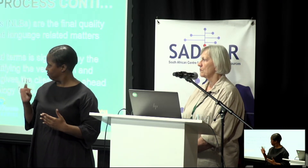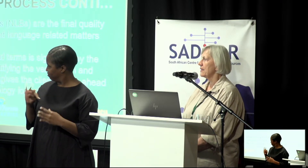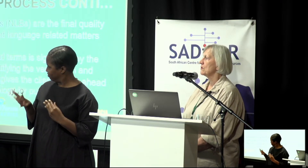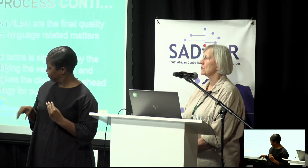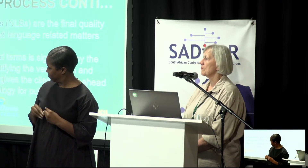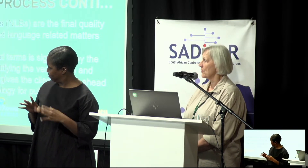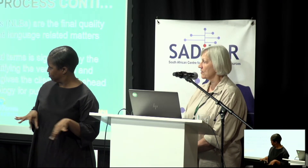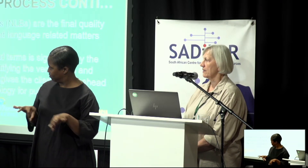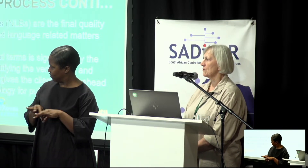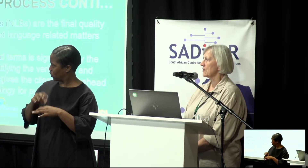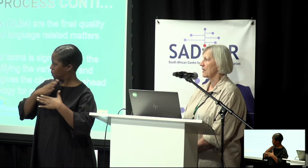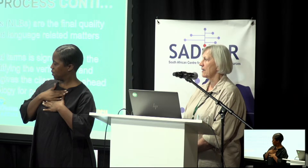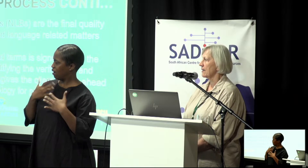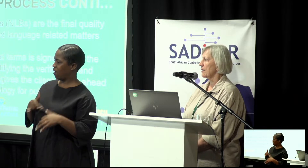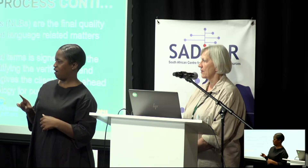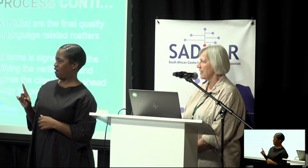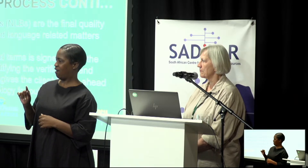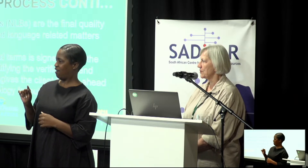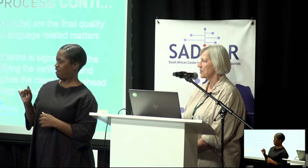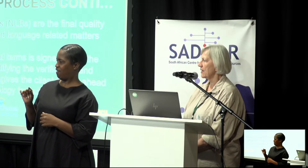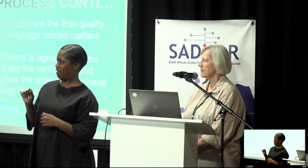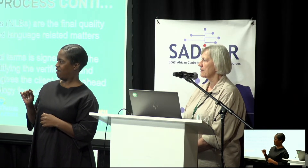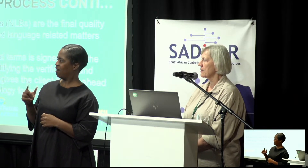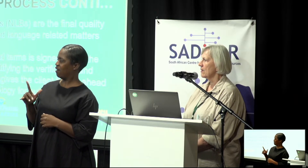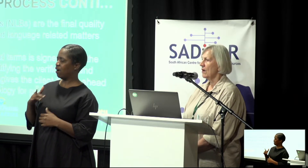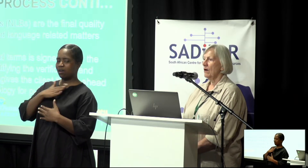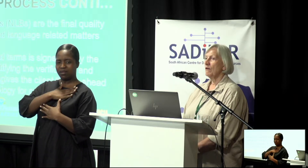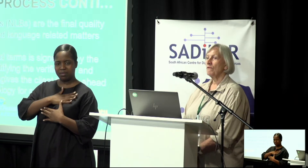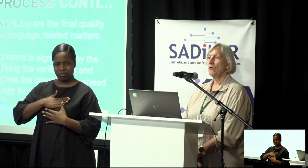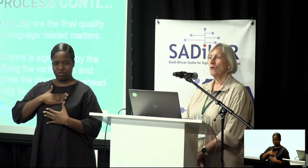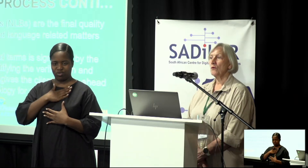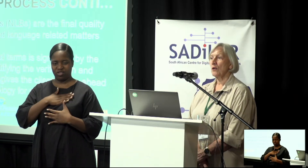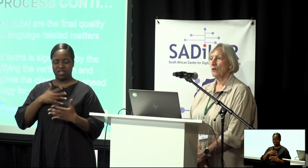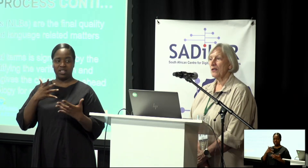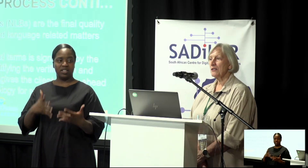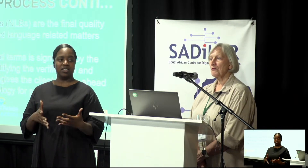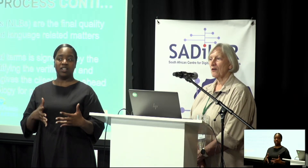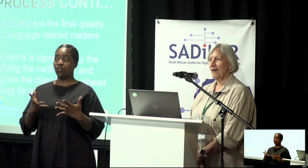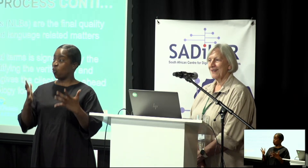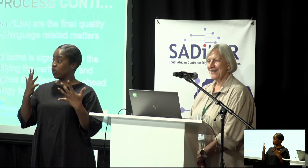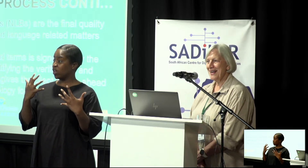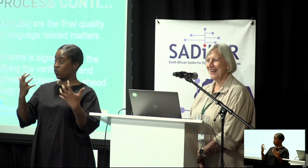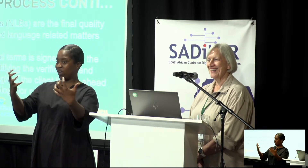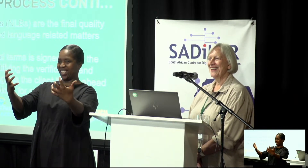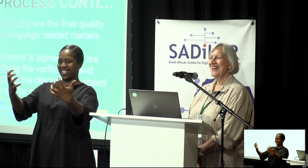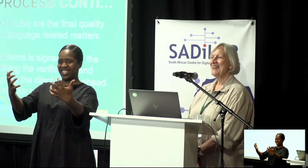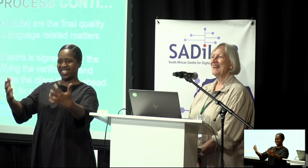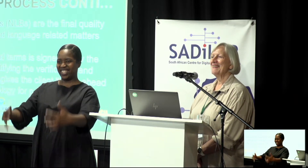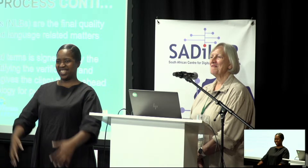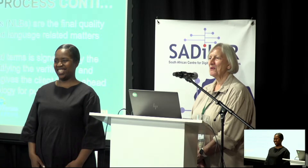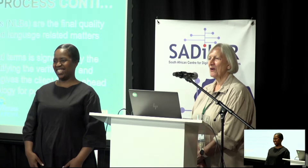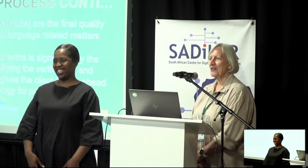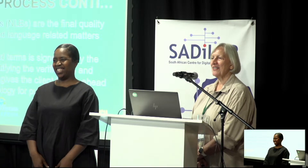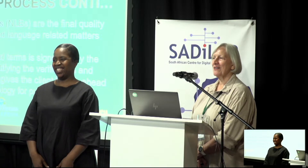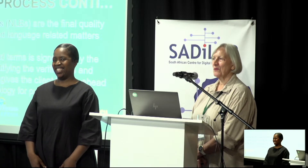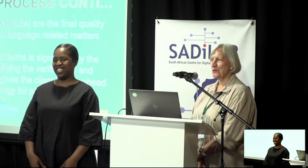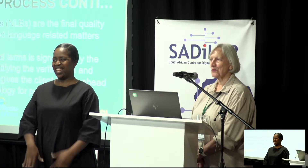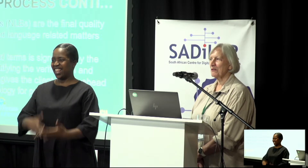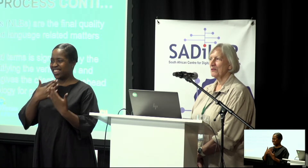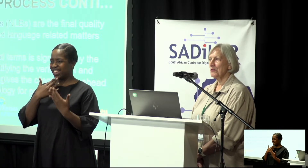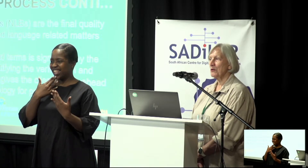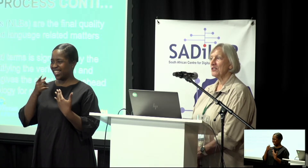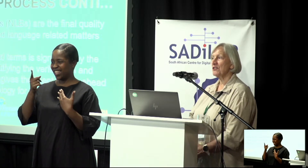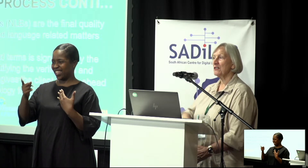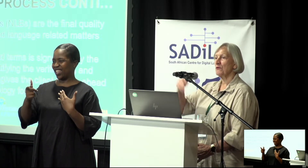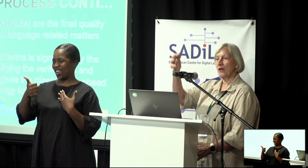you. For me, it was most interesting, and I really appreciate this. For the audience, for Karen, for asking all